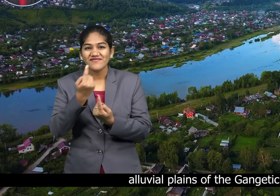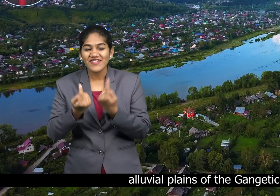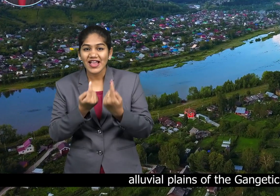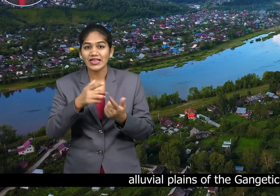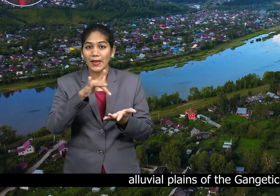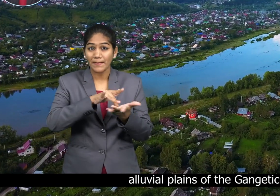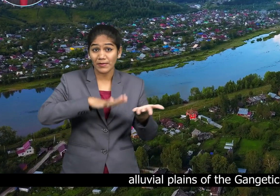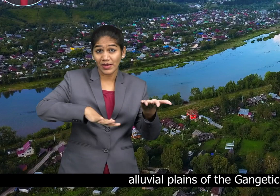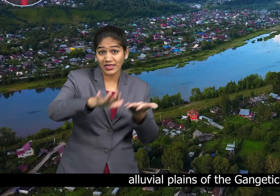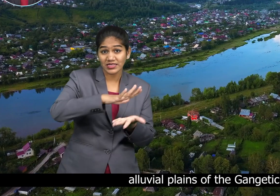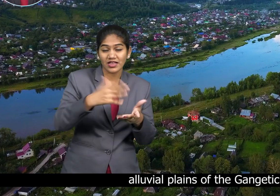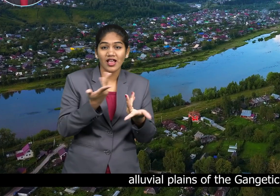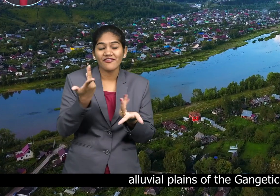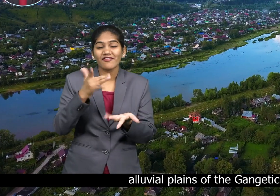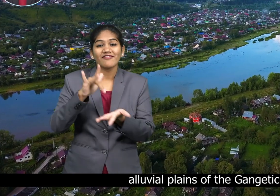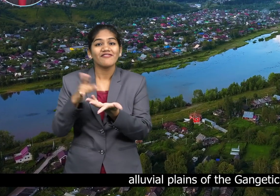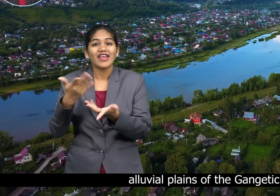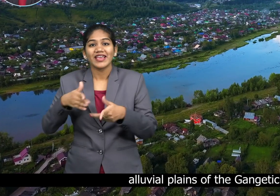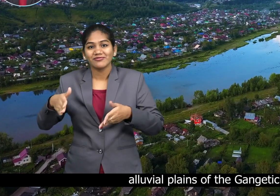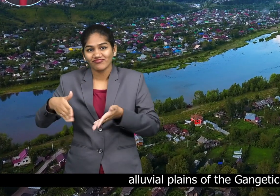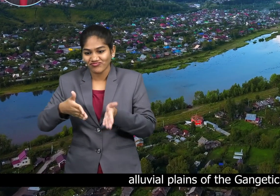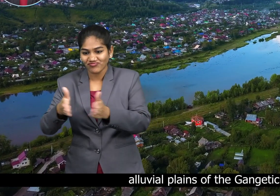the Gangetic Basin